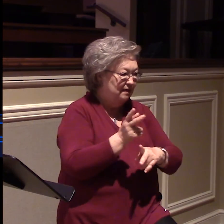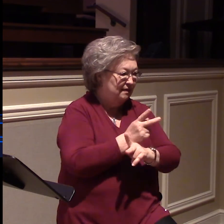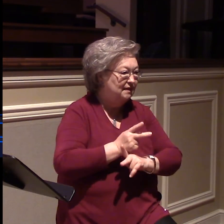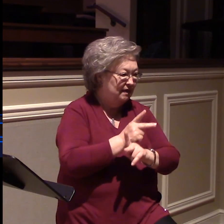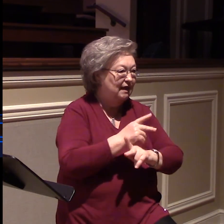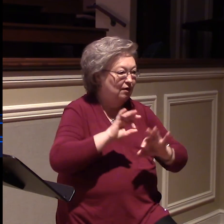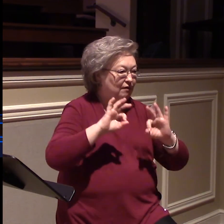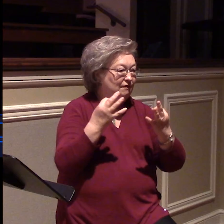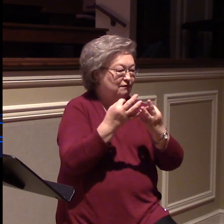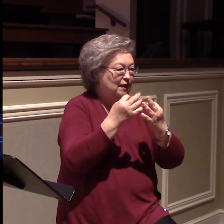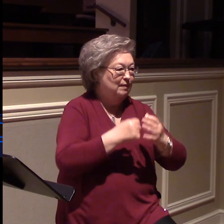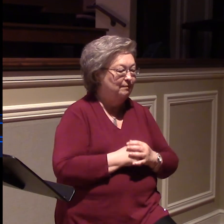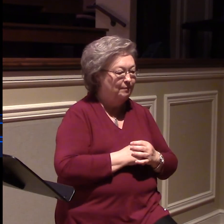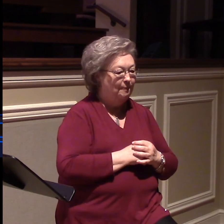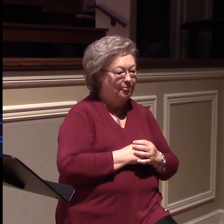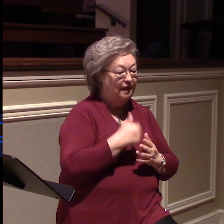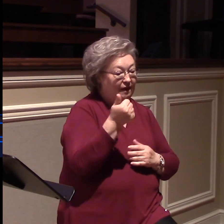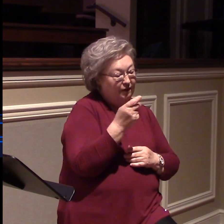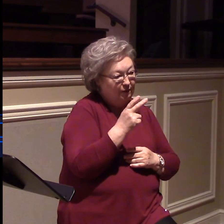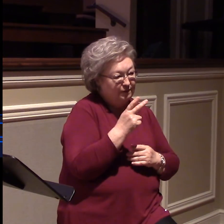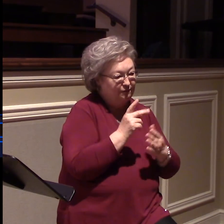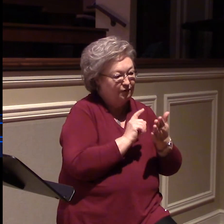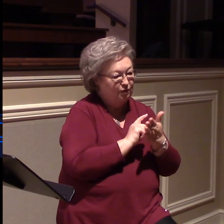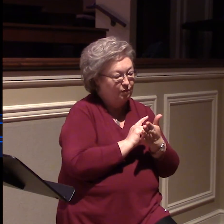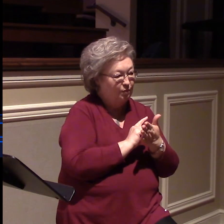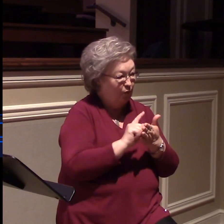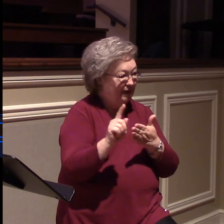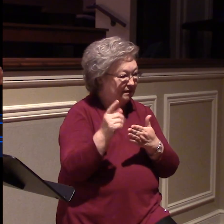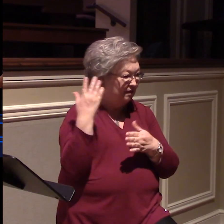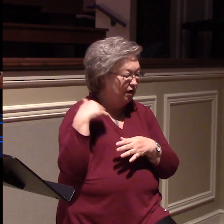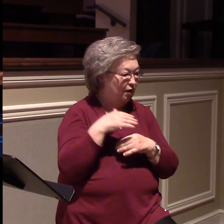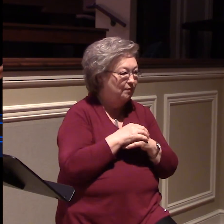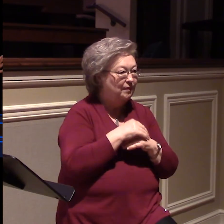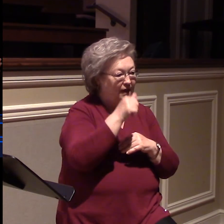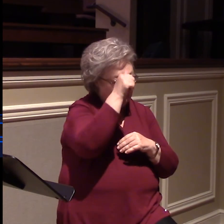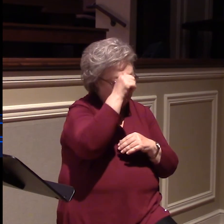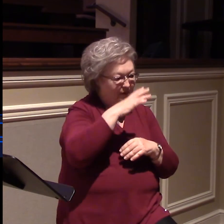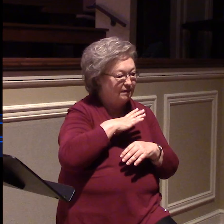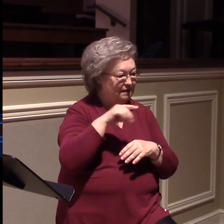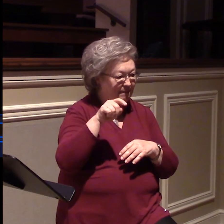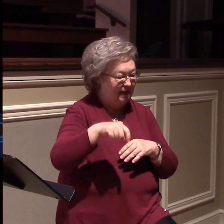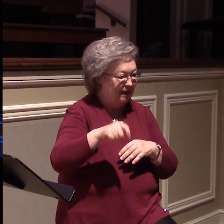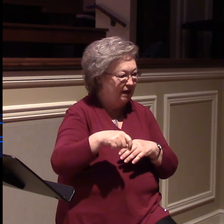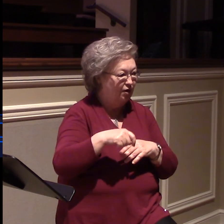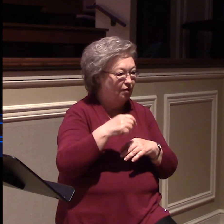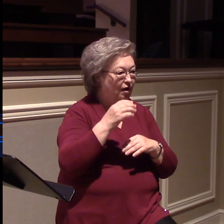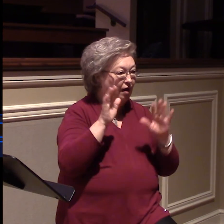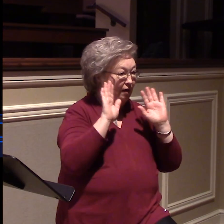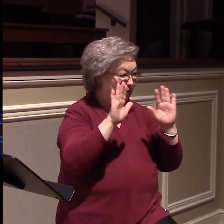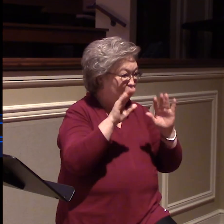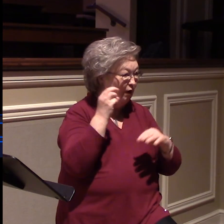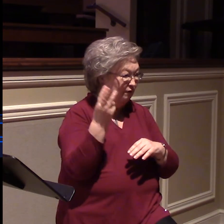A couple of weeks ago, we had a man named Jeff Strucker here to preach for us on one of our Marvelous Monday nights. By the way, this upcoming Marvelous Monday night, Dr. Chuck